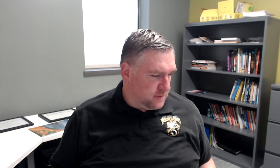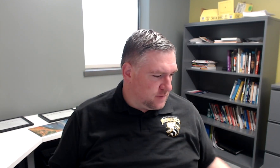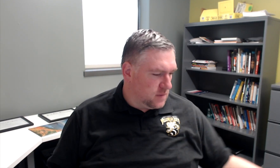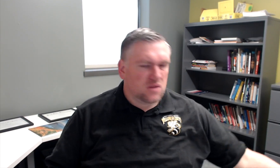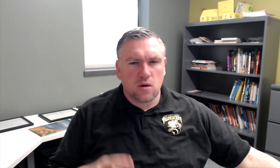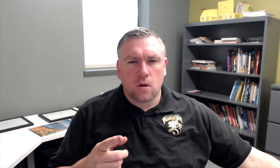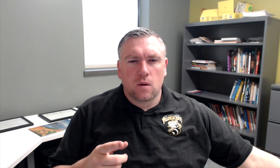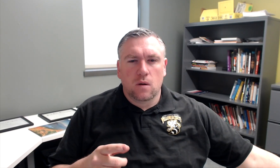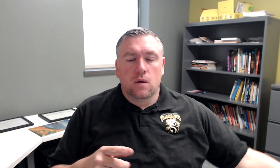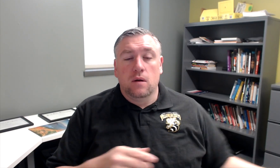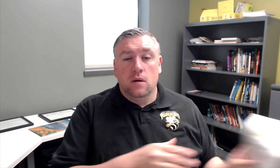critical thinking.